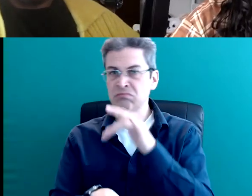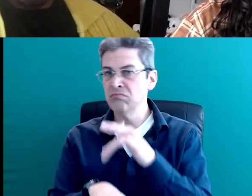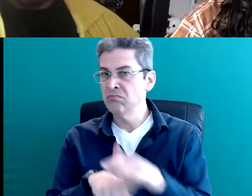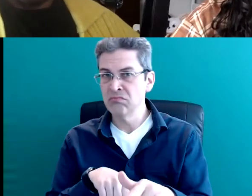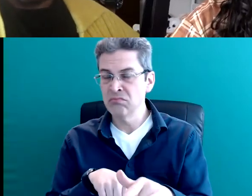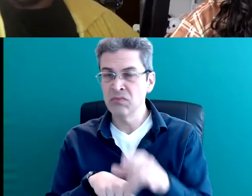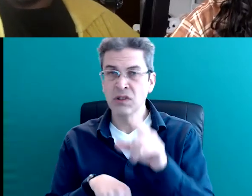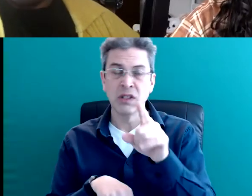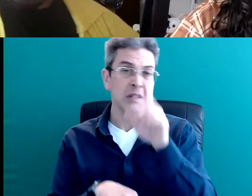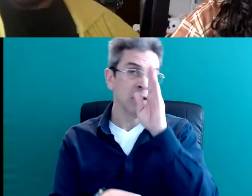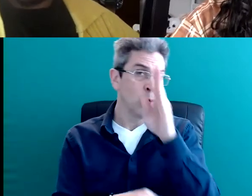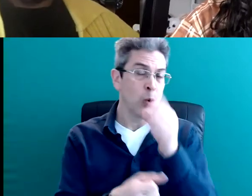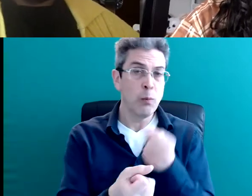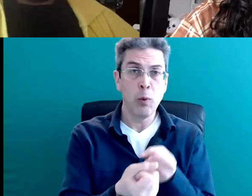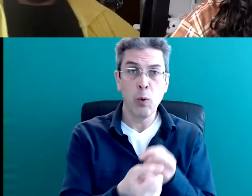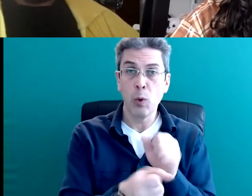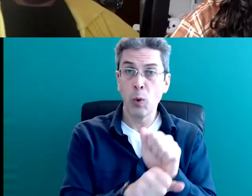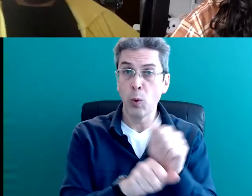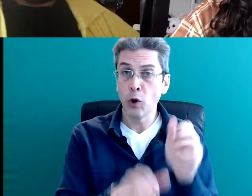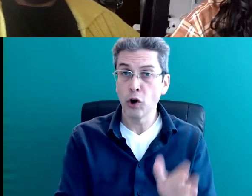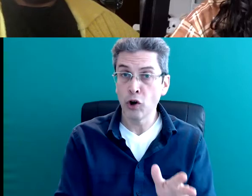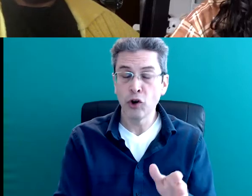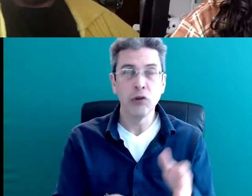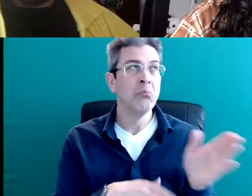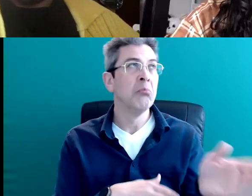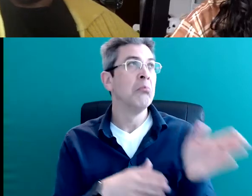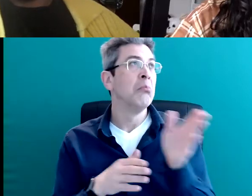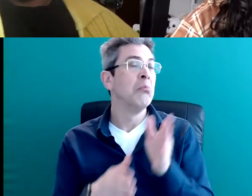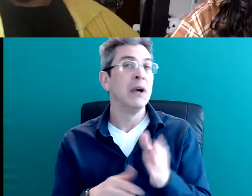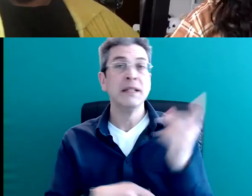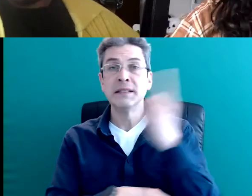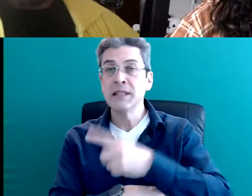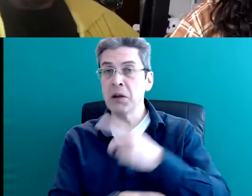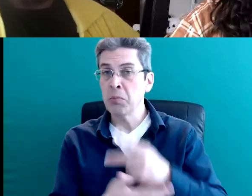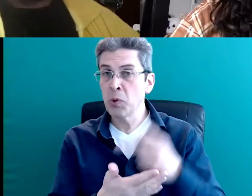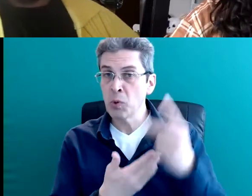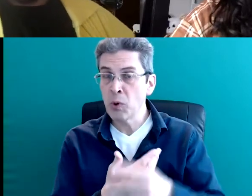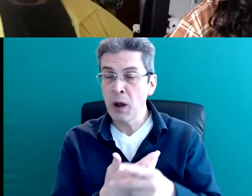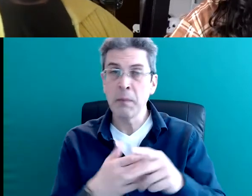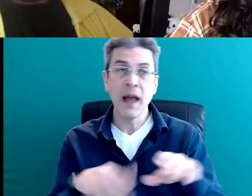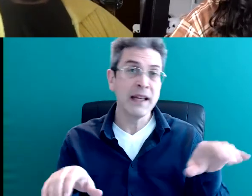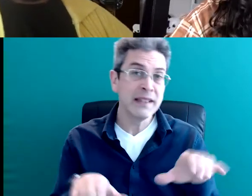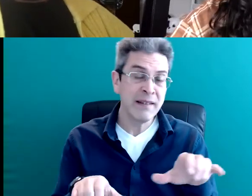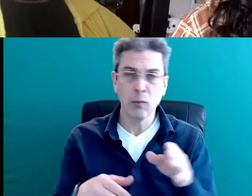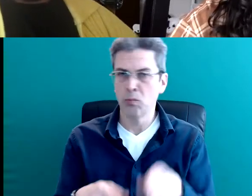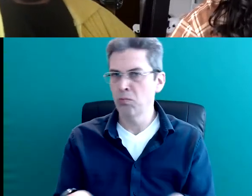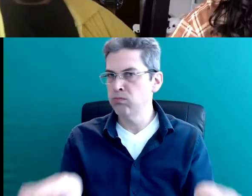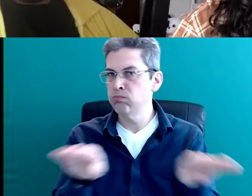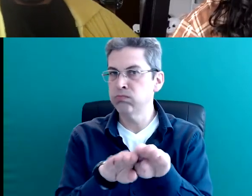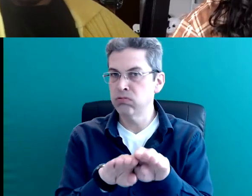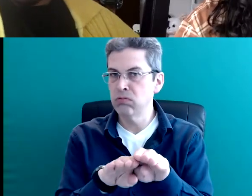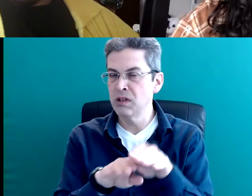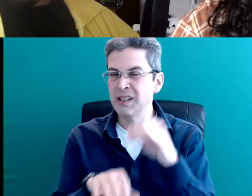direct support workers if you were getting them. That included, you know, day programs and activities if you were somebody who was living